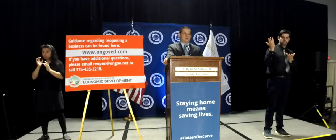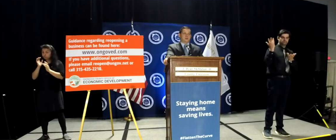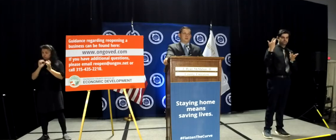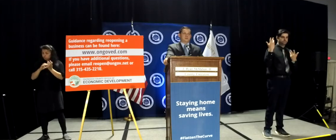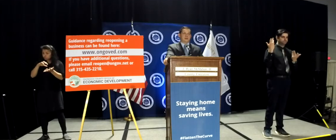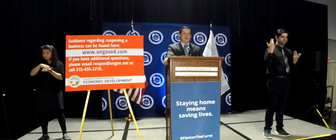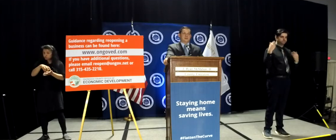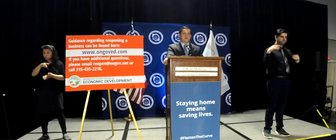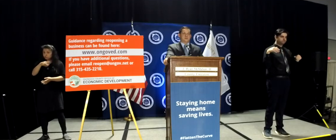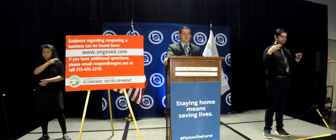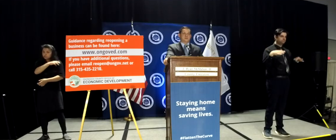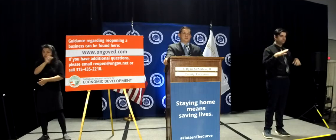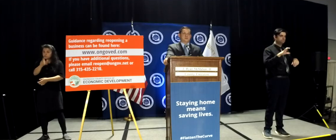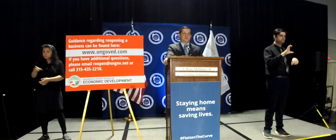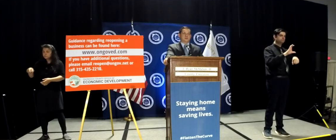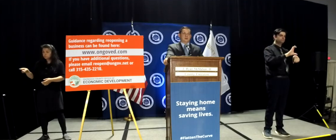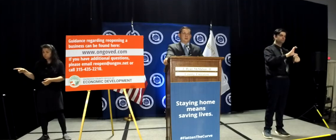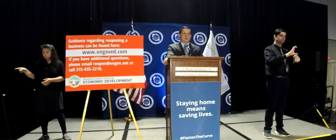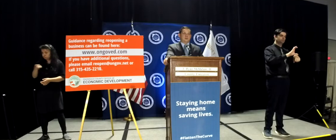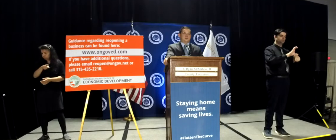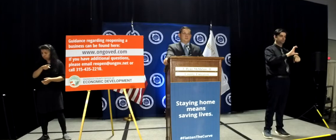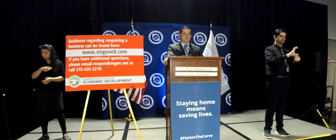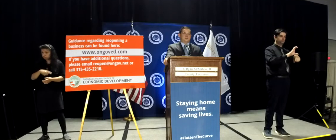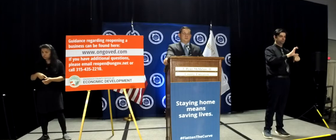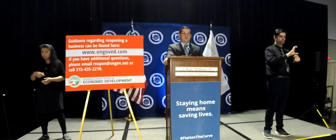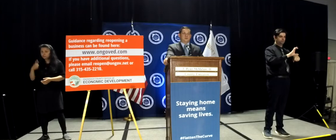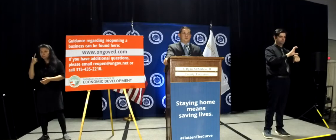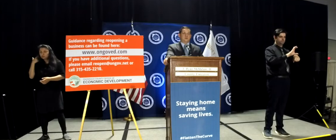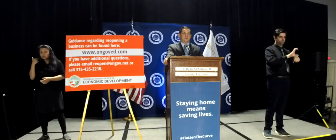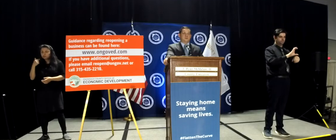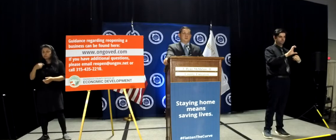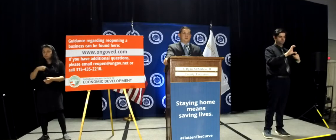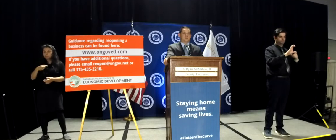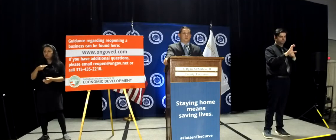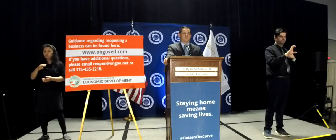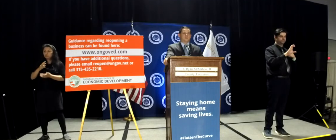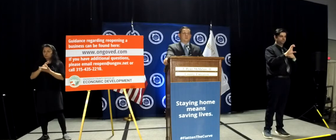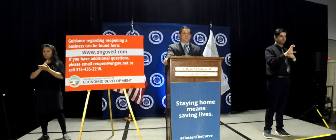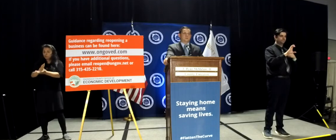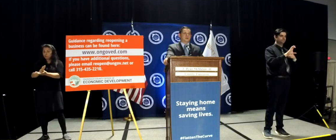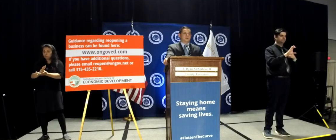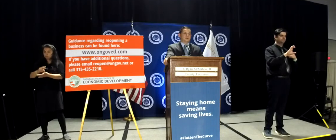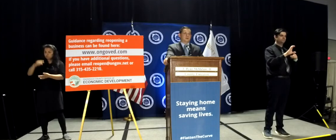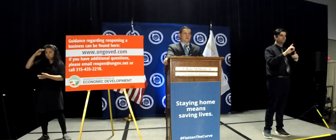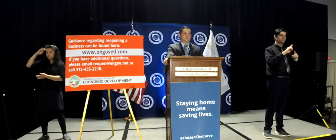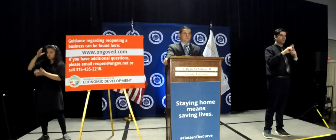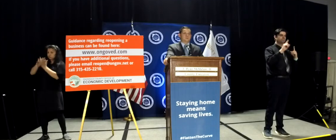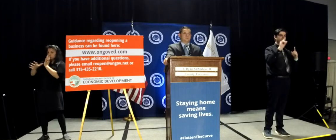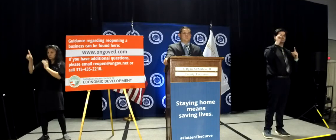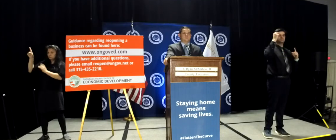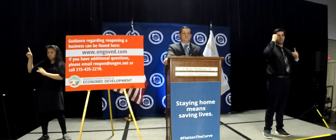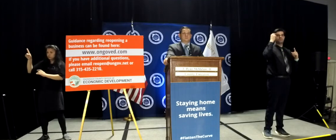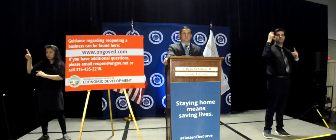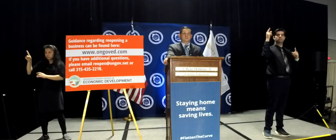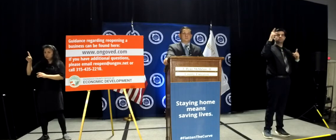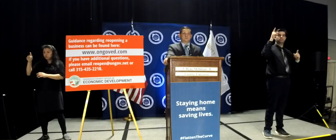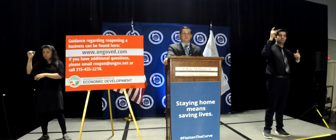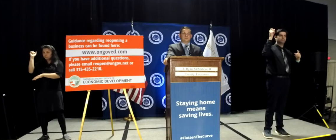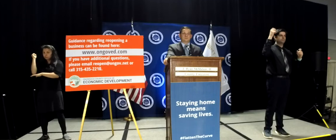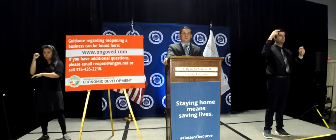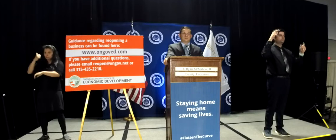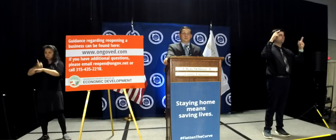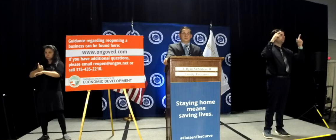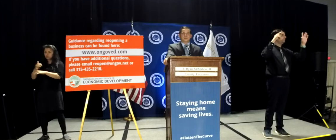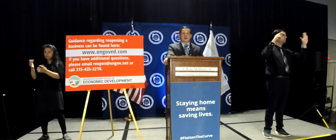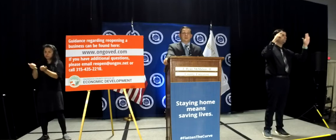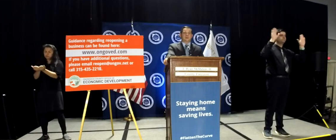certainly look at the guidance they've received from the different governments and decide what they want to do. And I think, you said earlier this week you're going